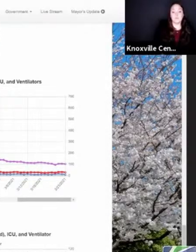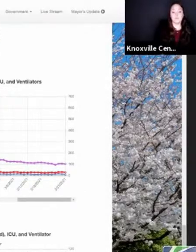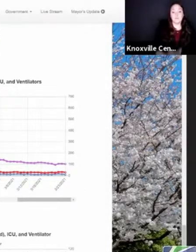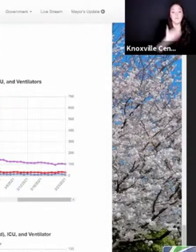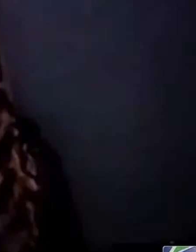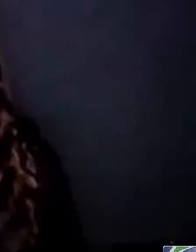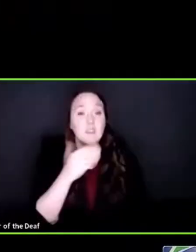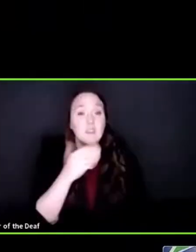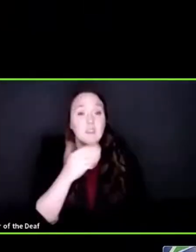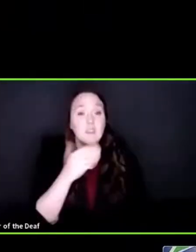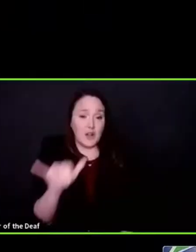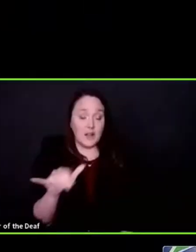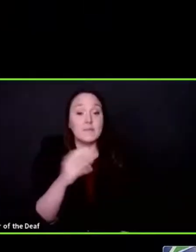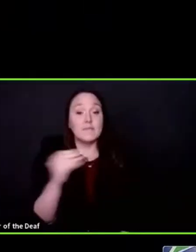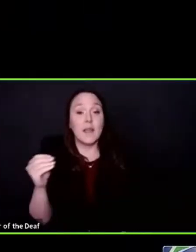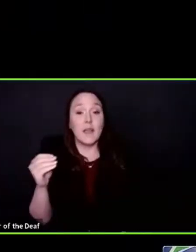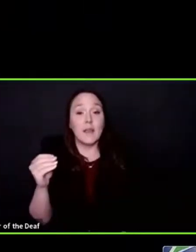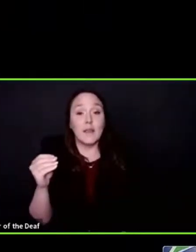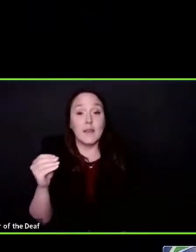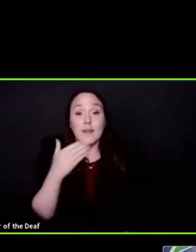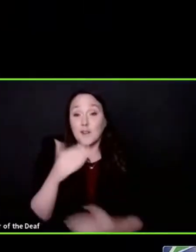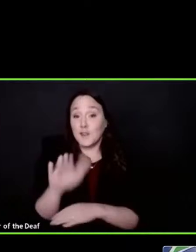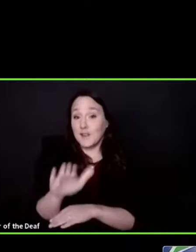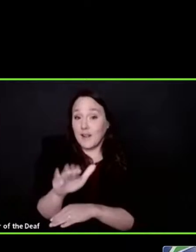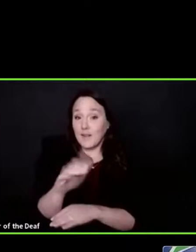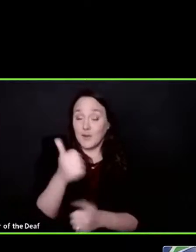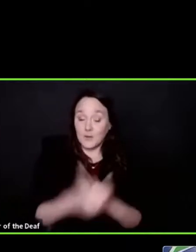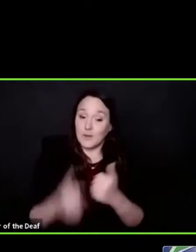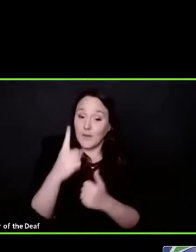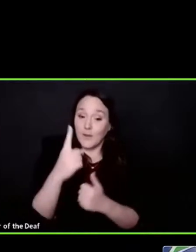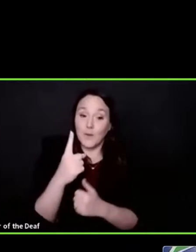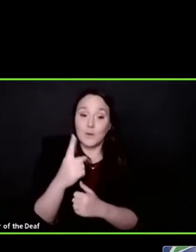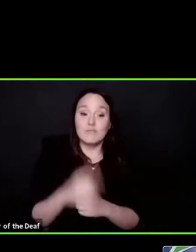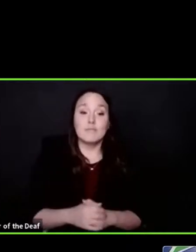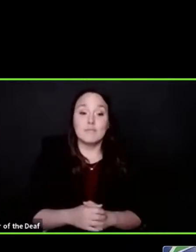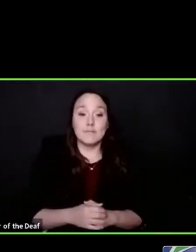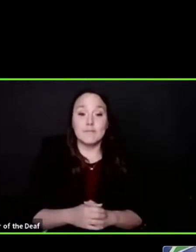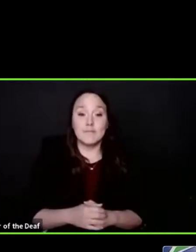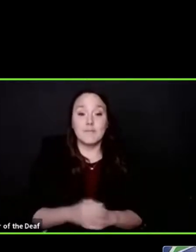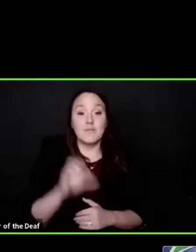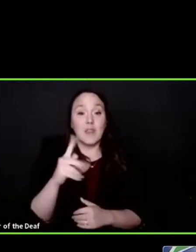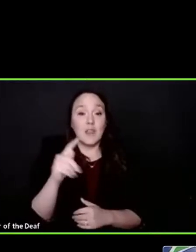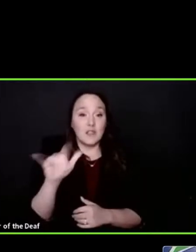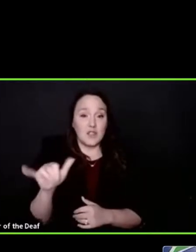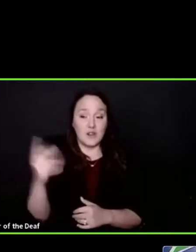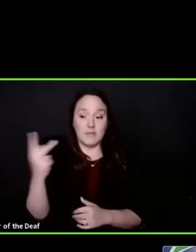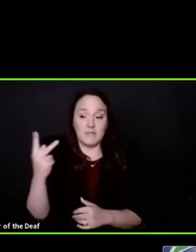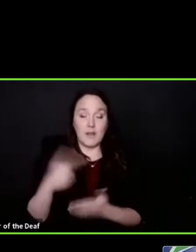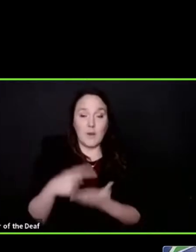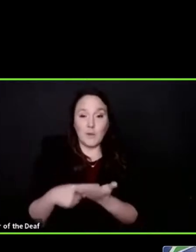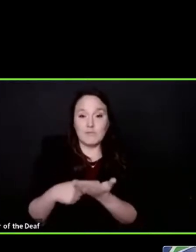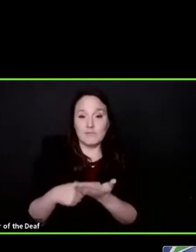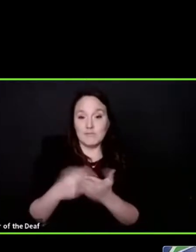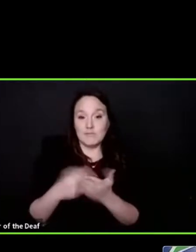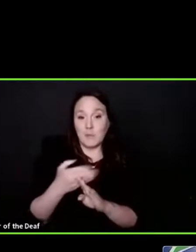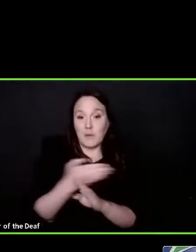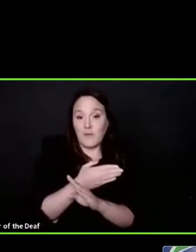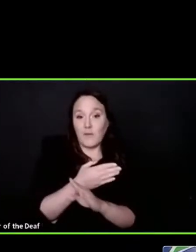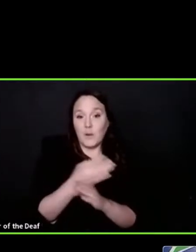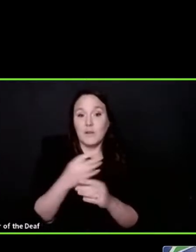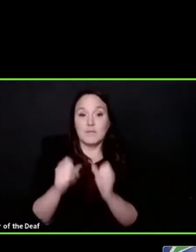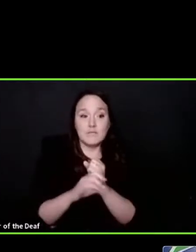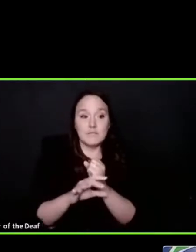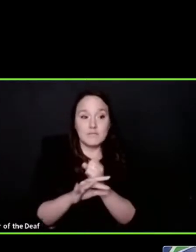Thanks, Charity, and good afternoon to everyone. Charity and I were talking prior to going on the